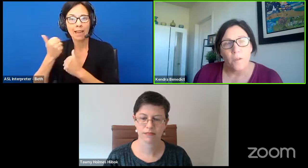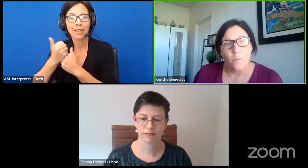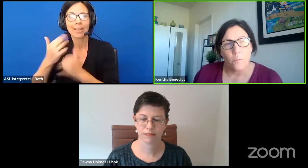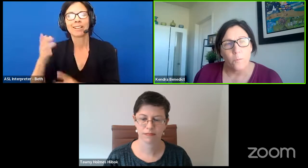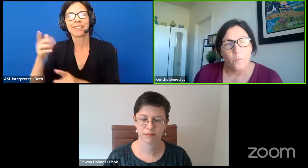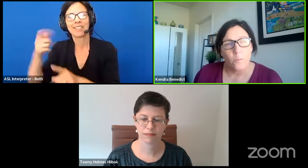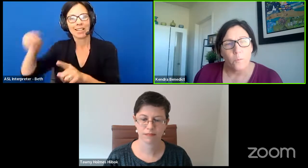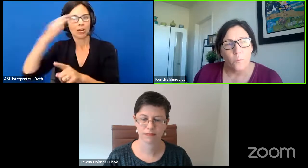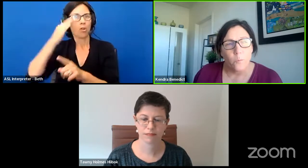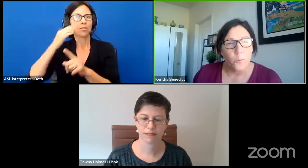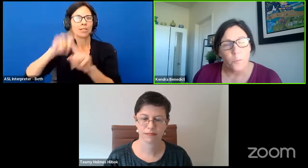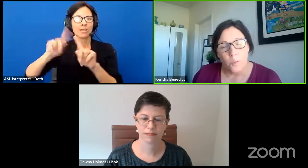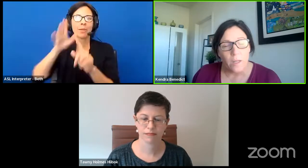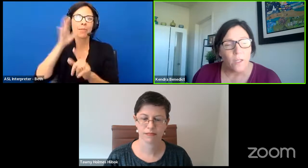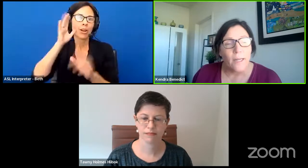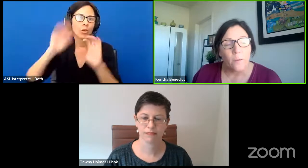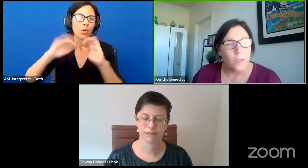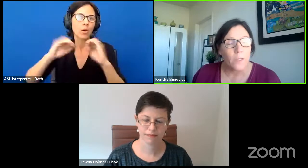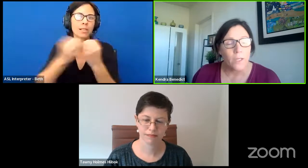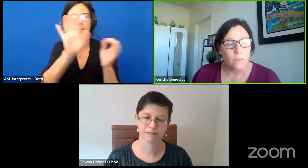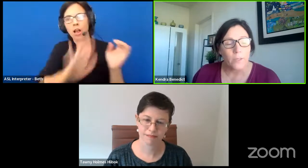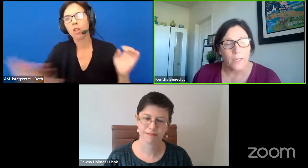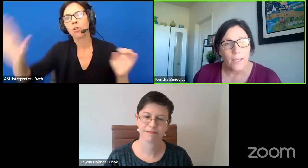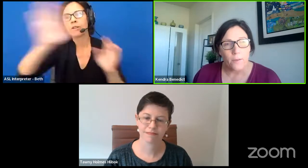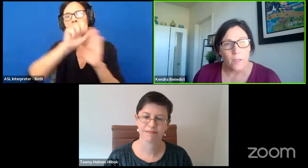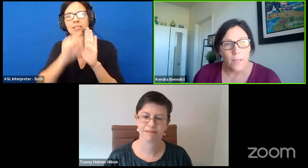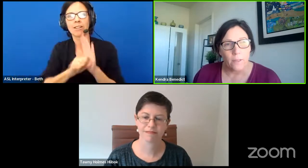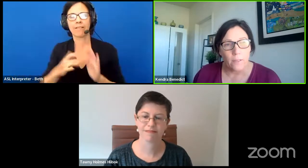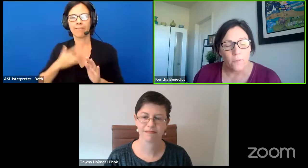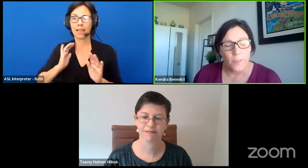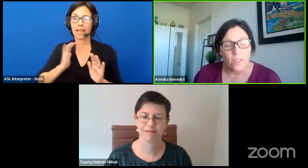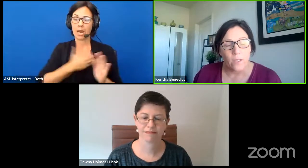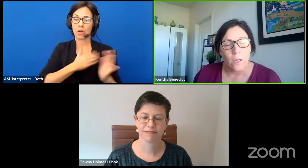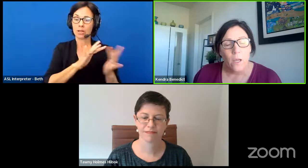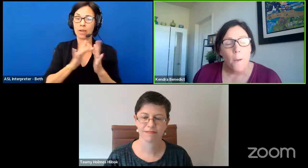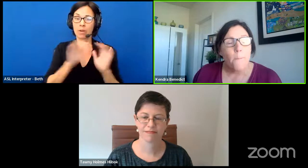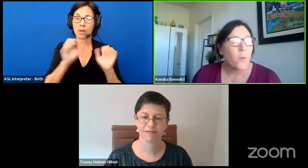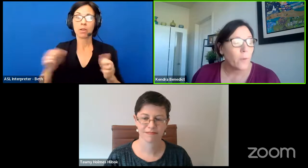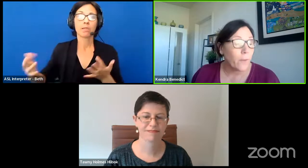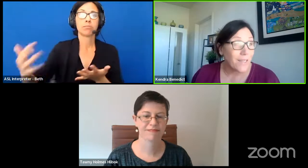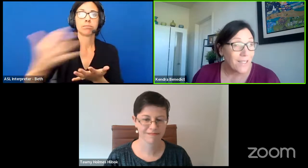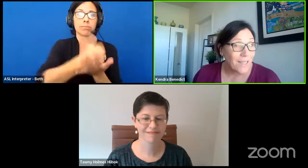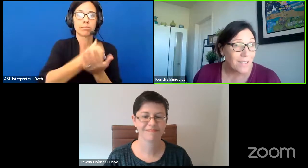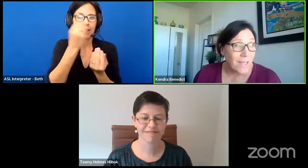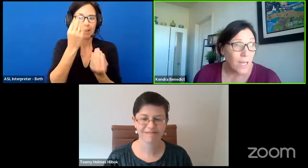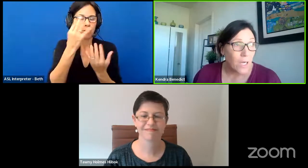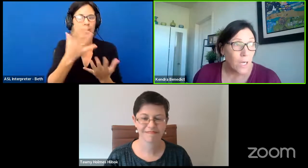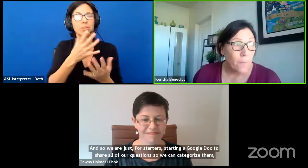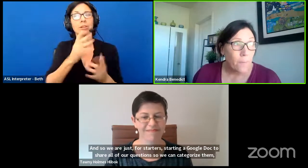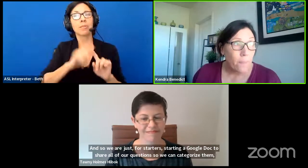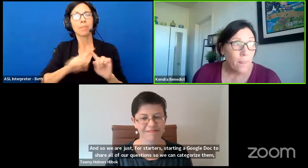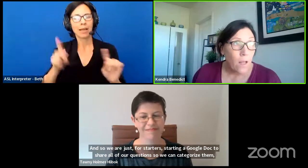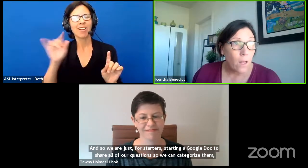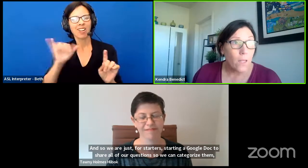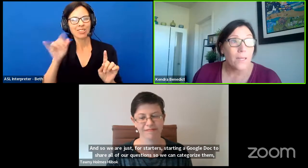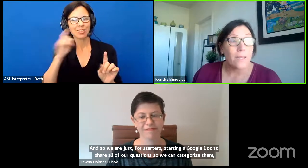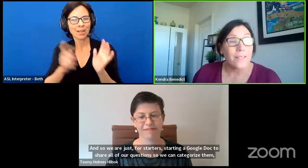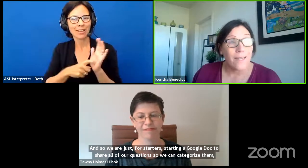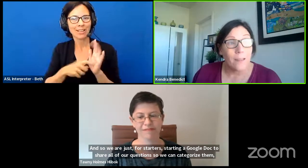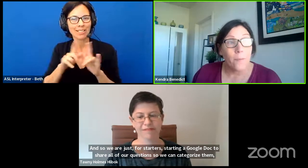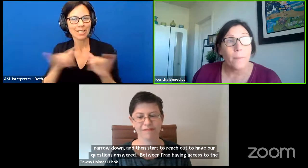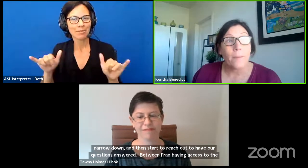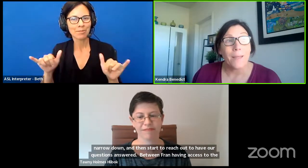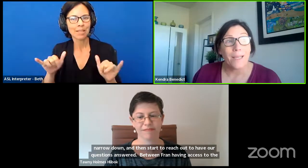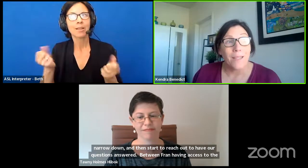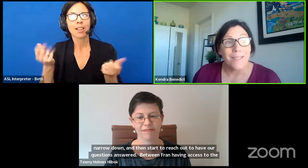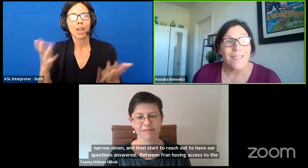we feel that with our network, we can gather a lot of this information, but we recognize that a lot of the